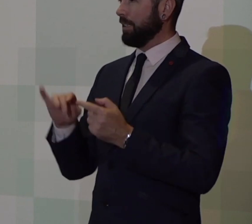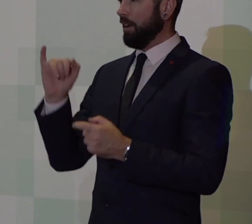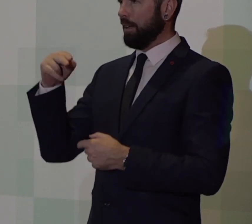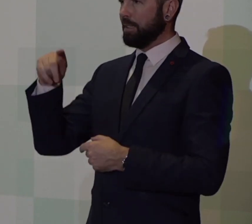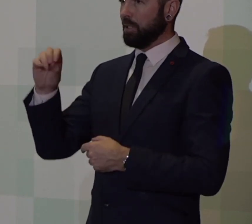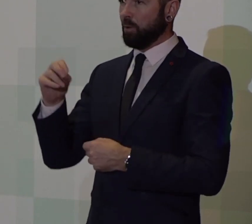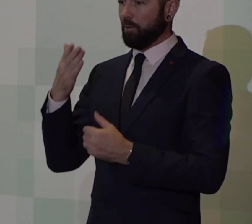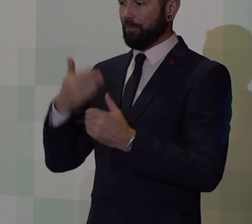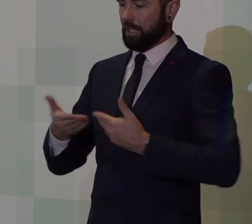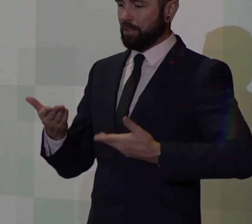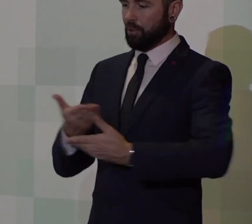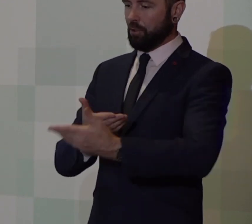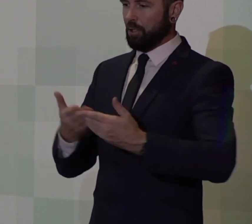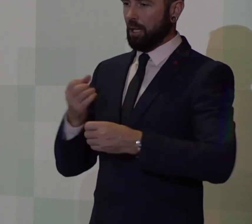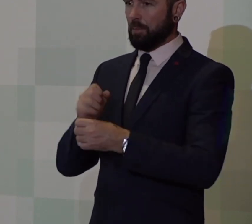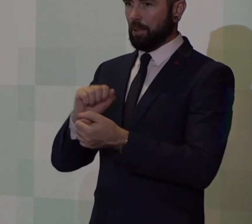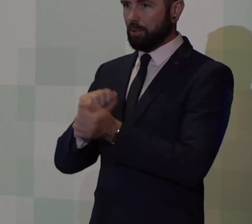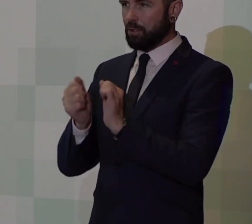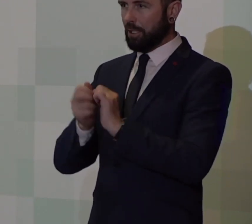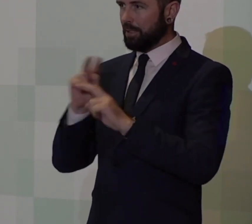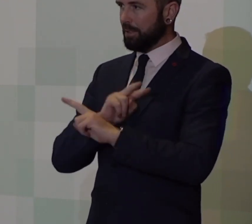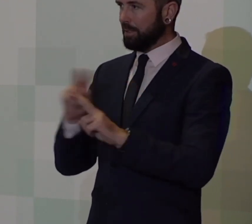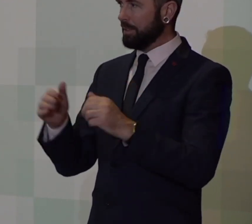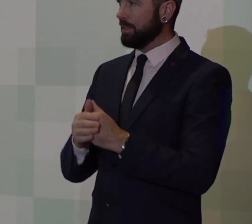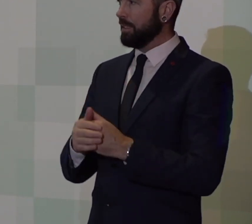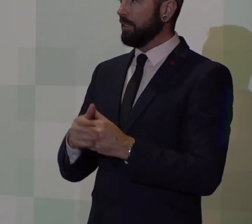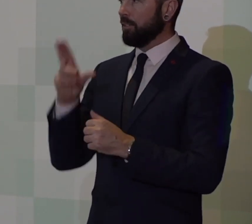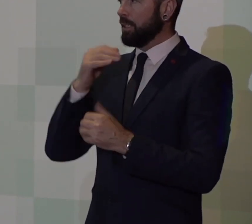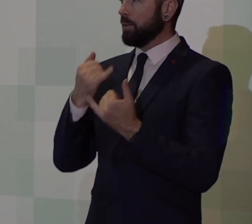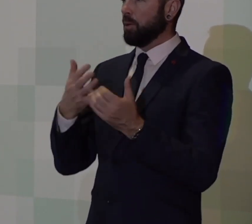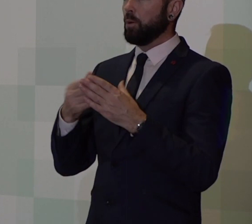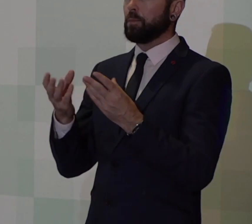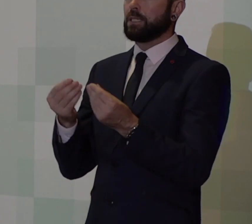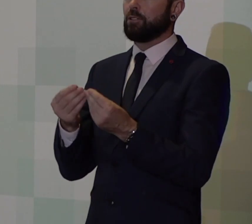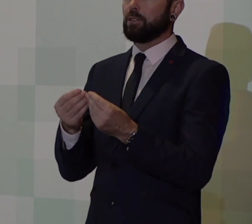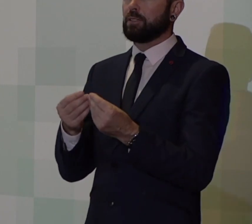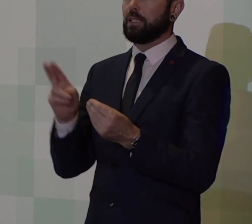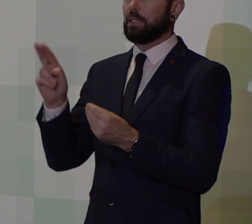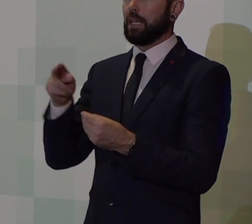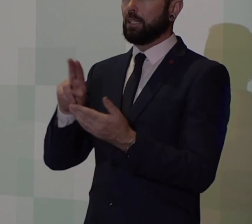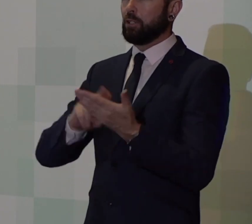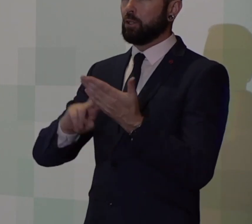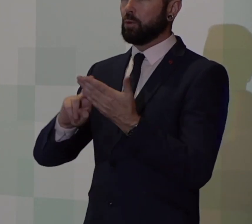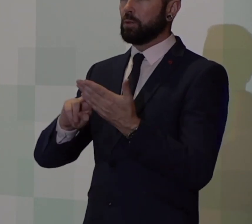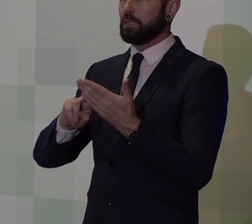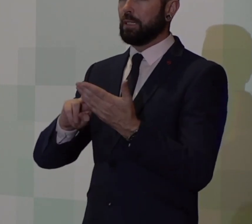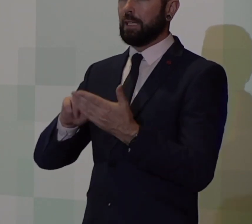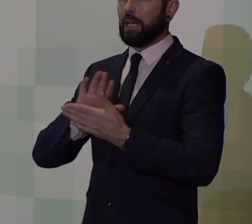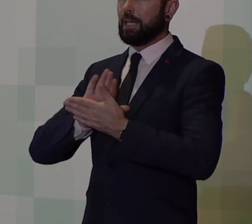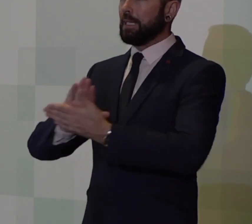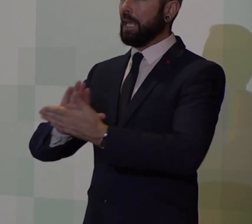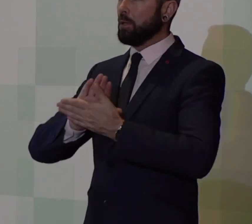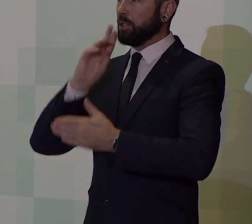had discussions along these lines. In terms of materials, it's possible to use counter-stereotype books